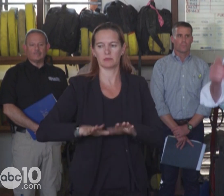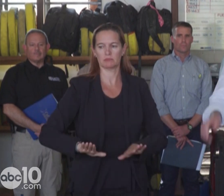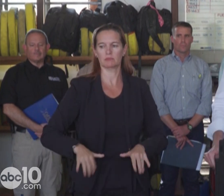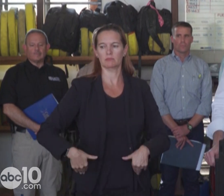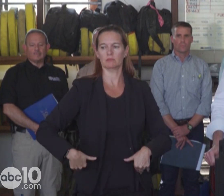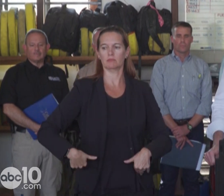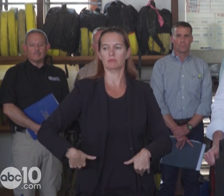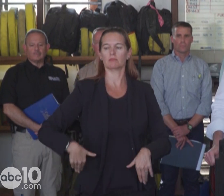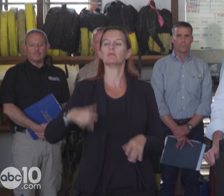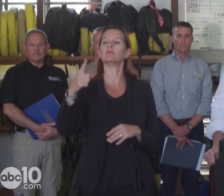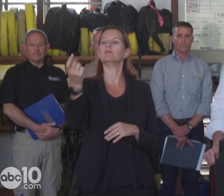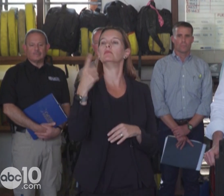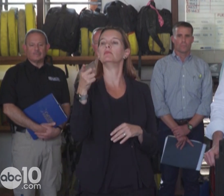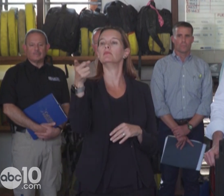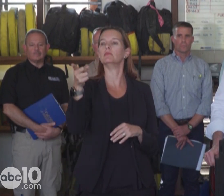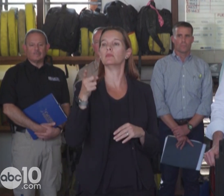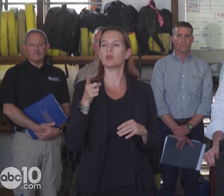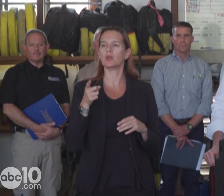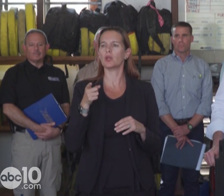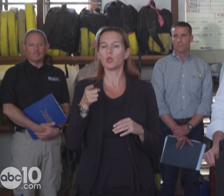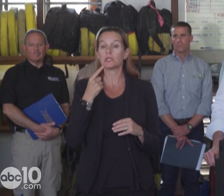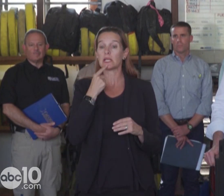you said that we wouldn't be here with not for years and years of